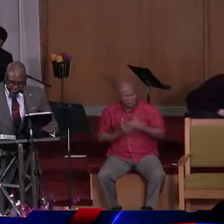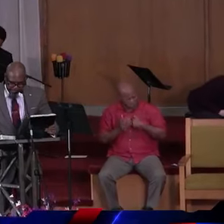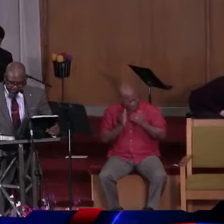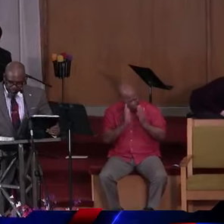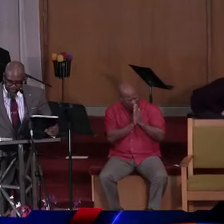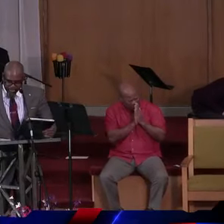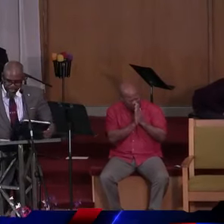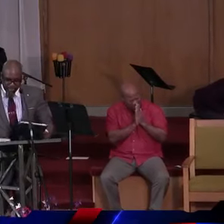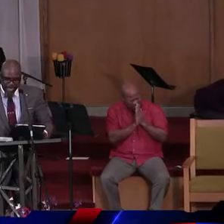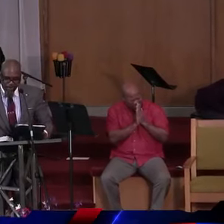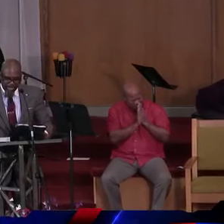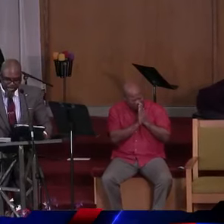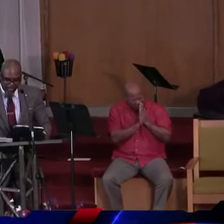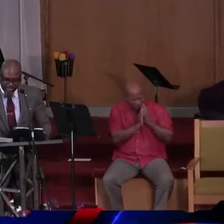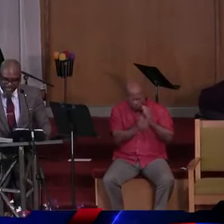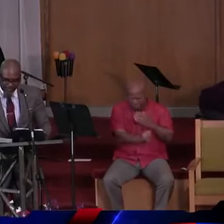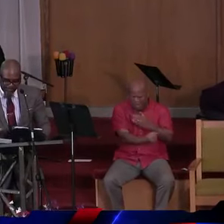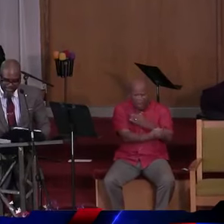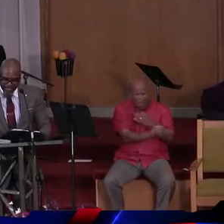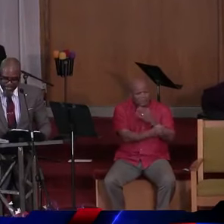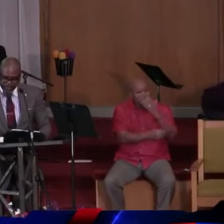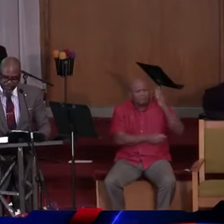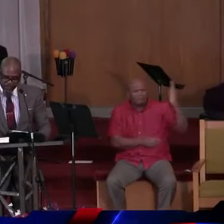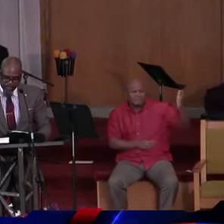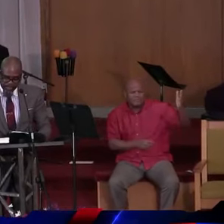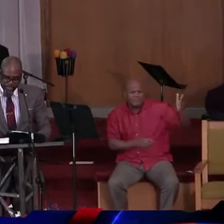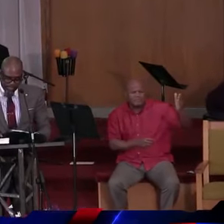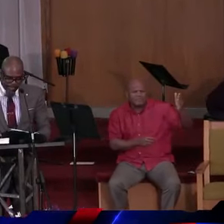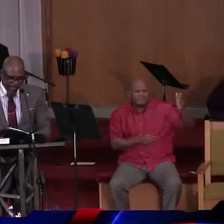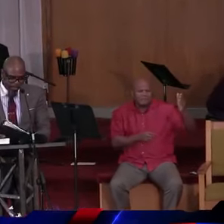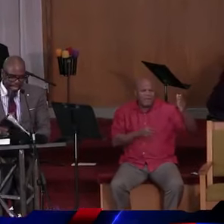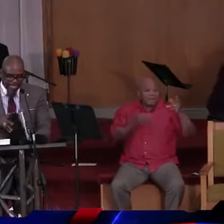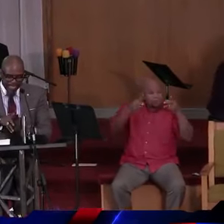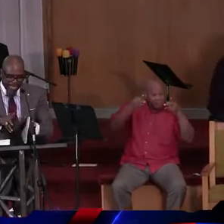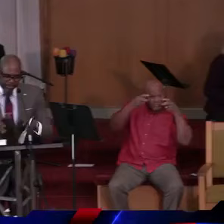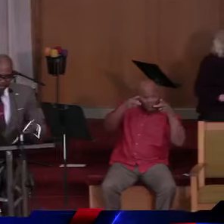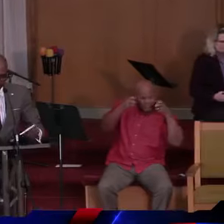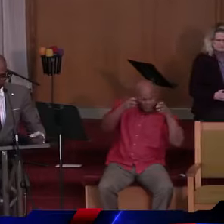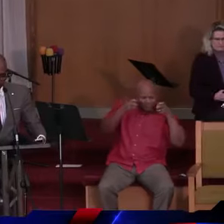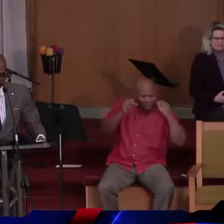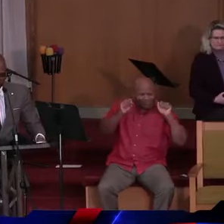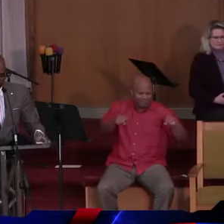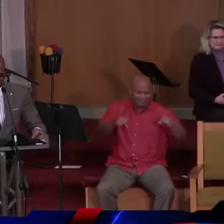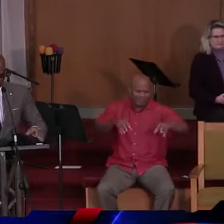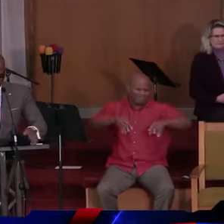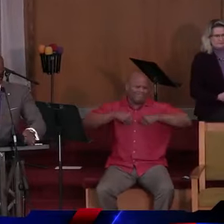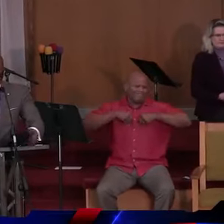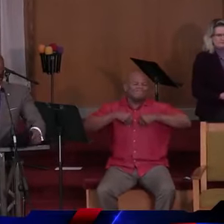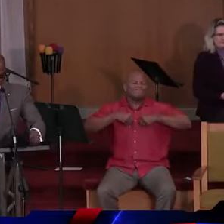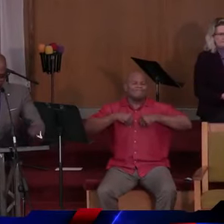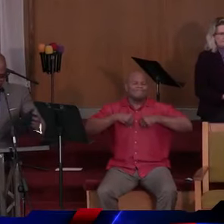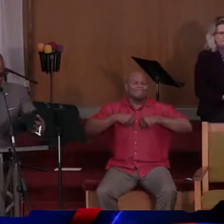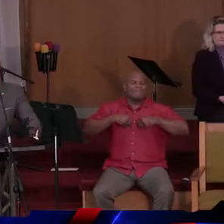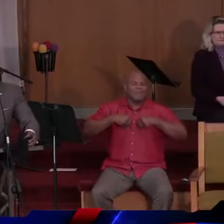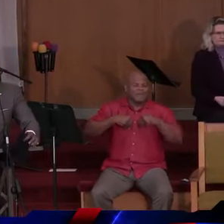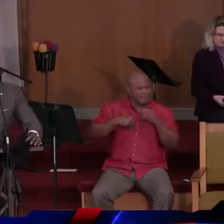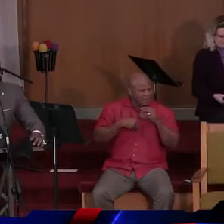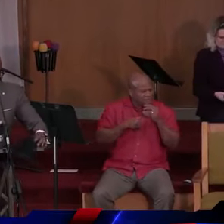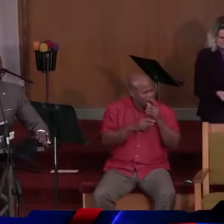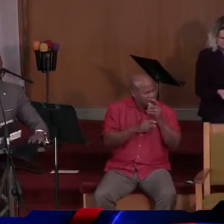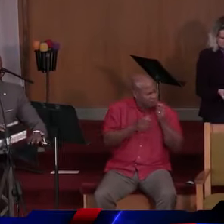He gives us preaching power and receptive ears, that we rightly handle and divide the word of Scripture,